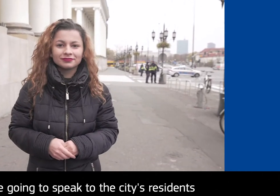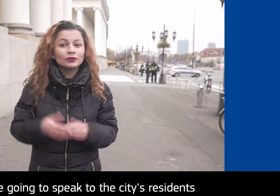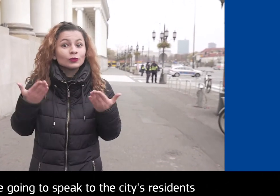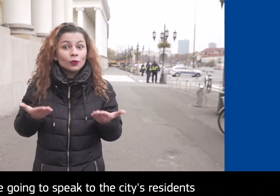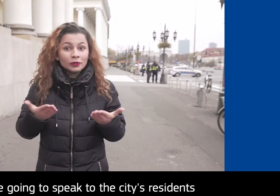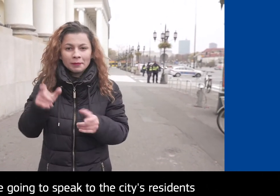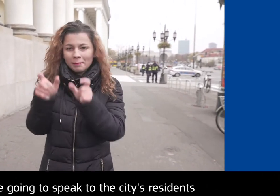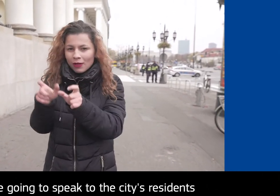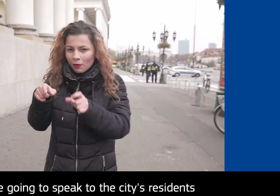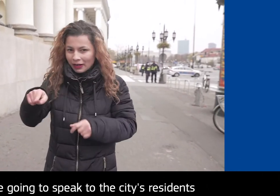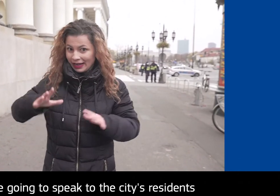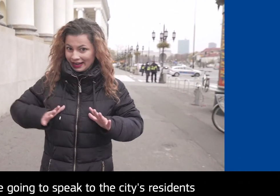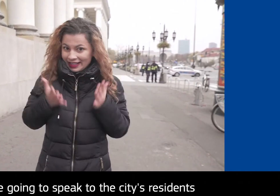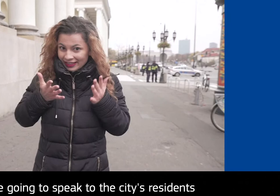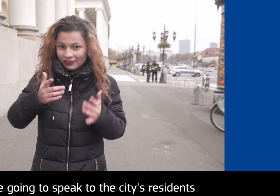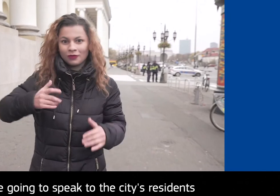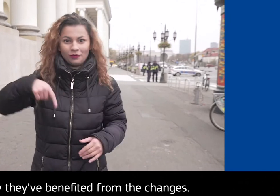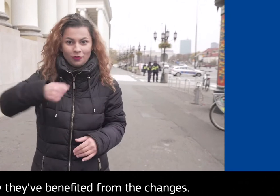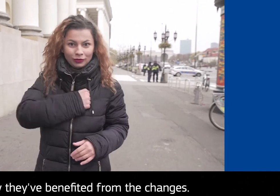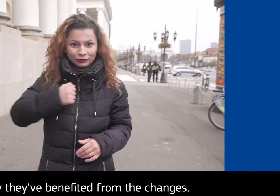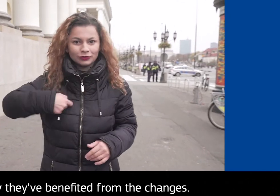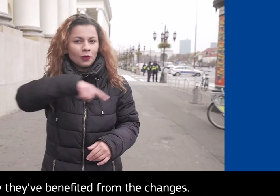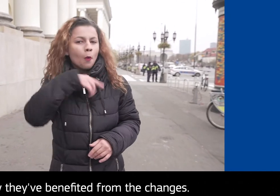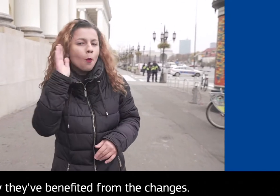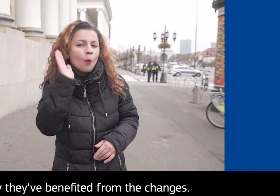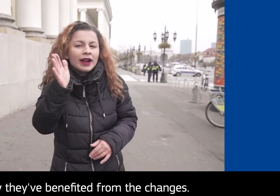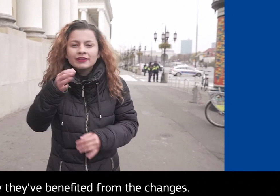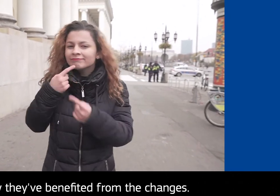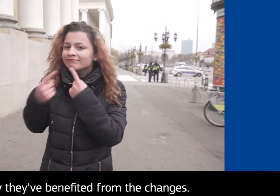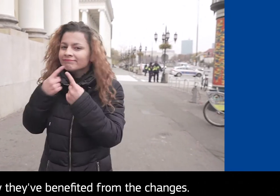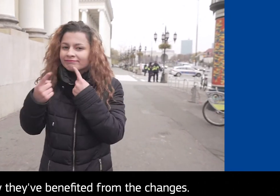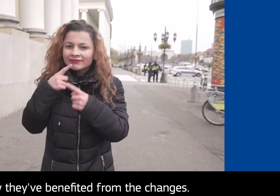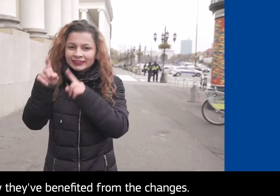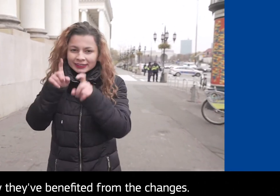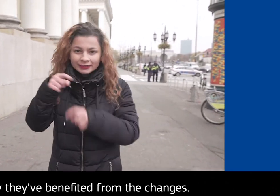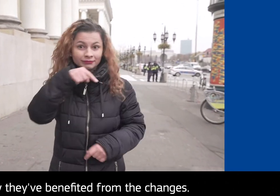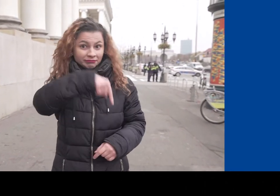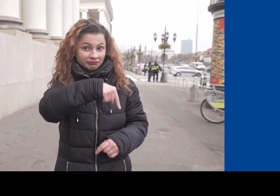Today, we're going to speak to the city's residents to see how they've benefited from the changes.